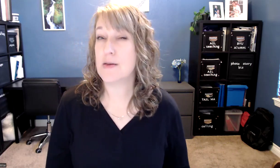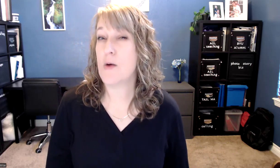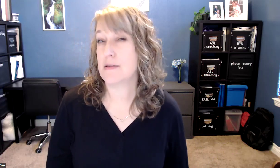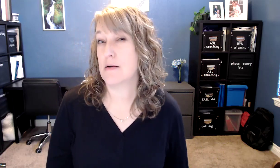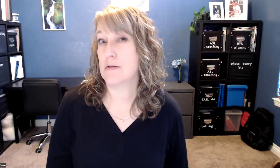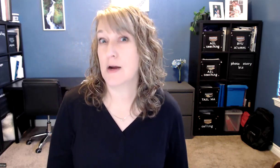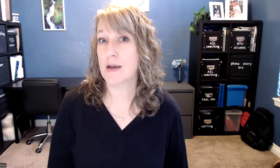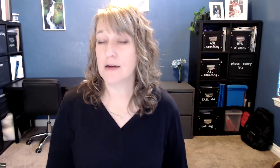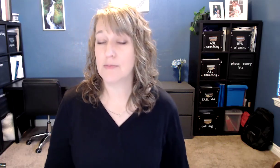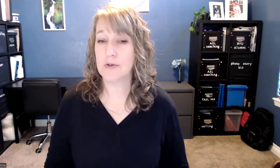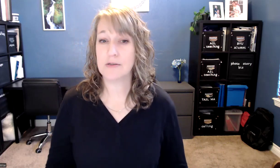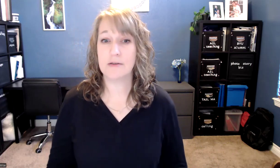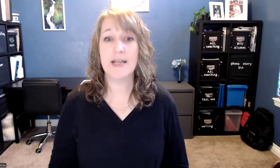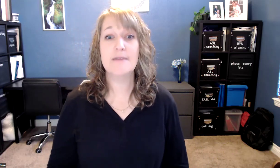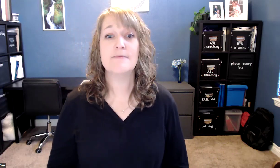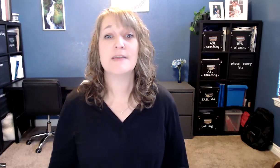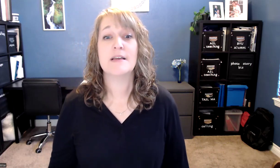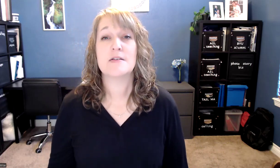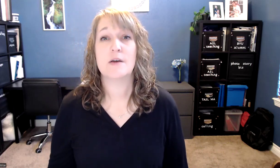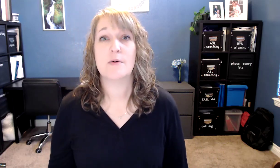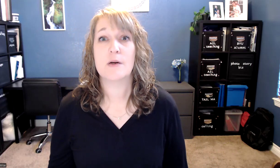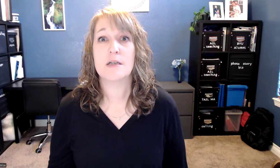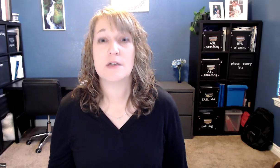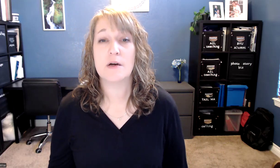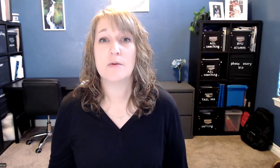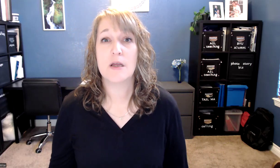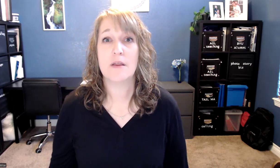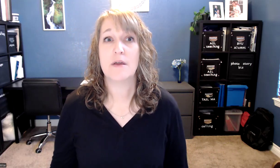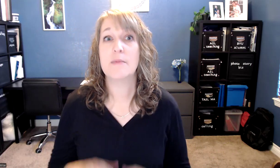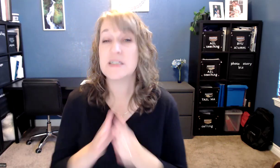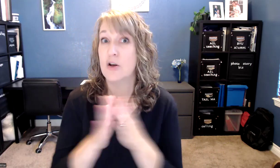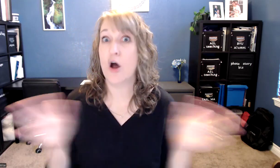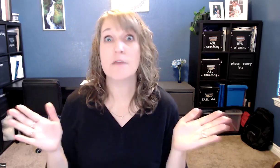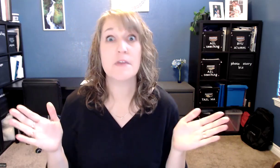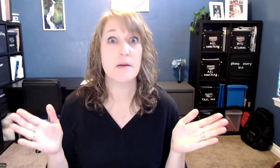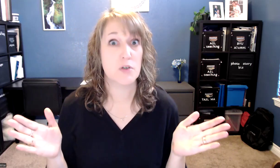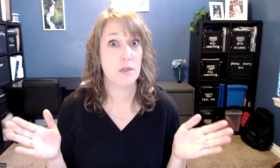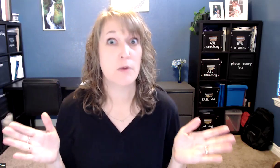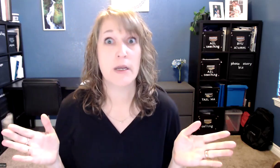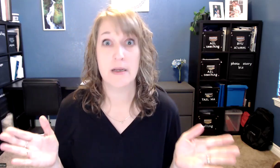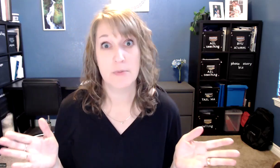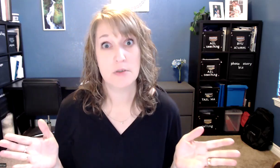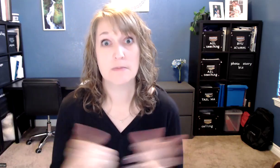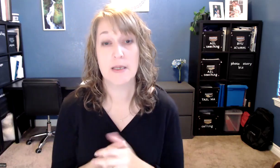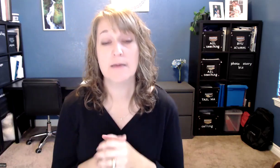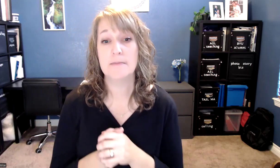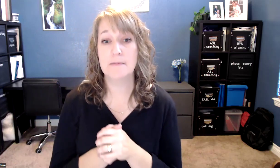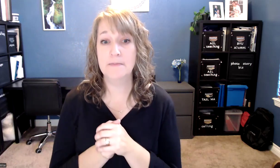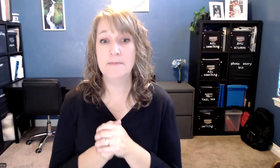why it's called rocking numbers. Are you ready? So we're going to start with, I'm going to sign all of the numbers that are rocking numbers. Okay,